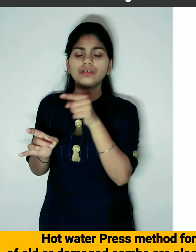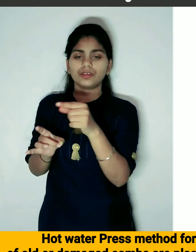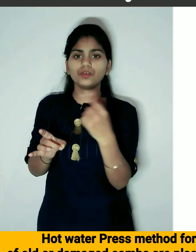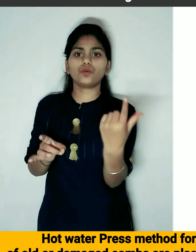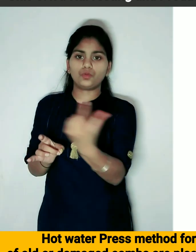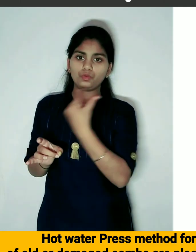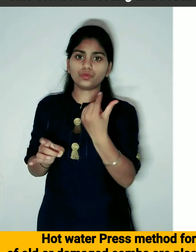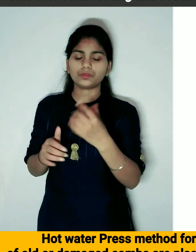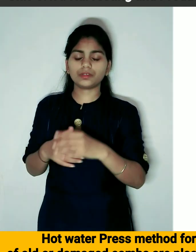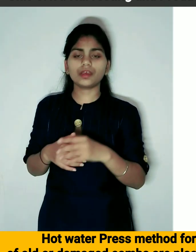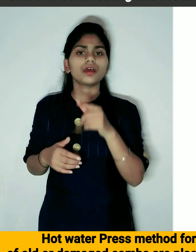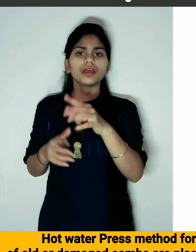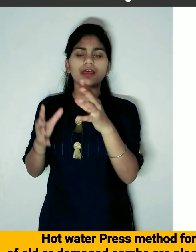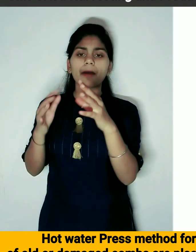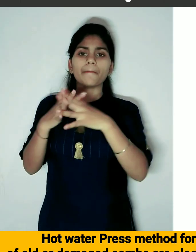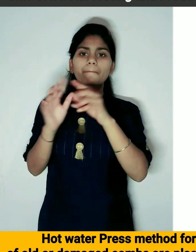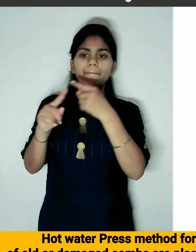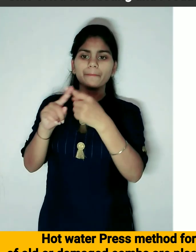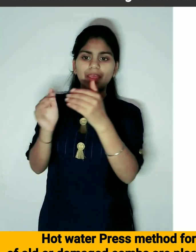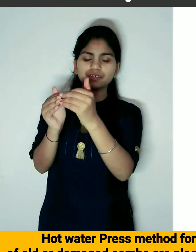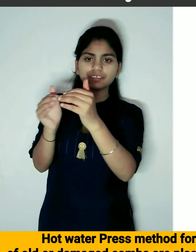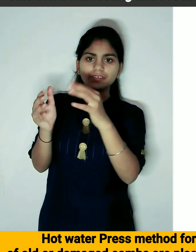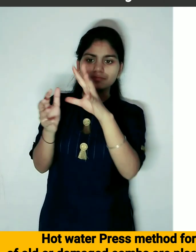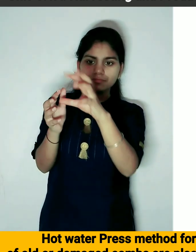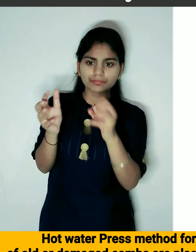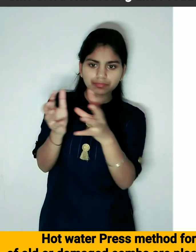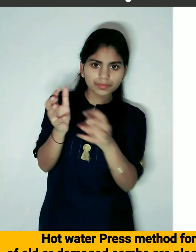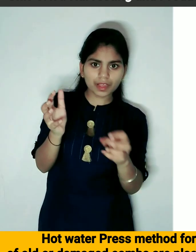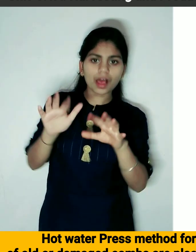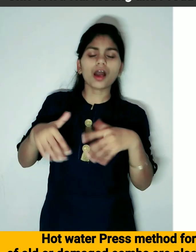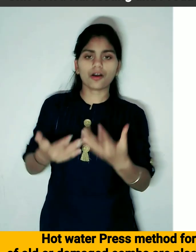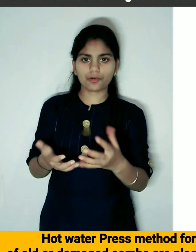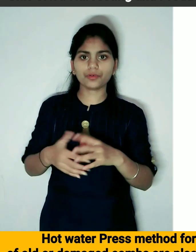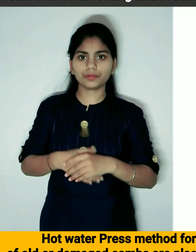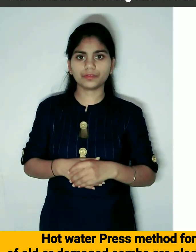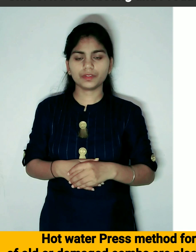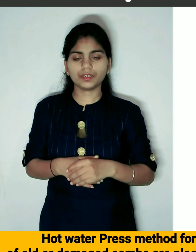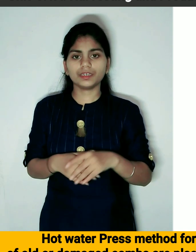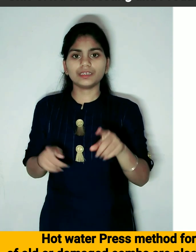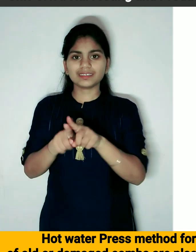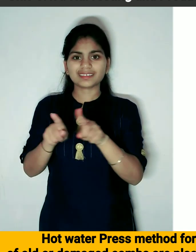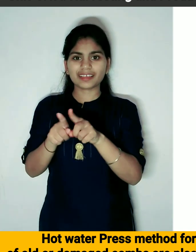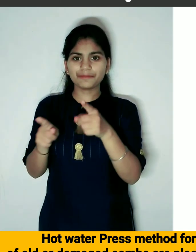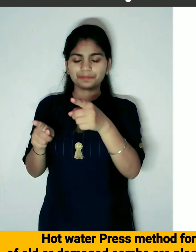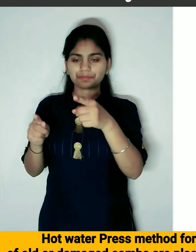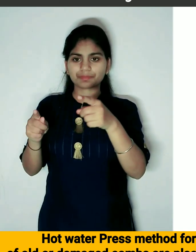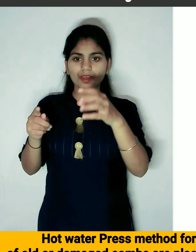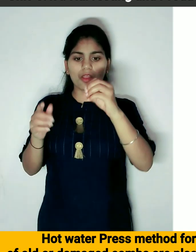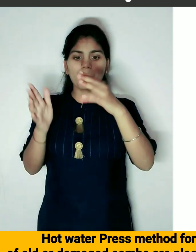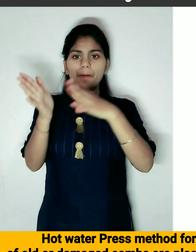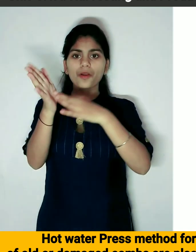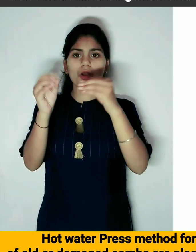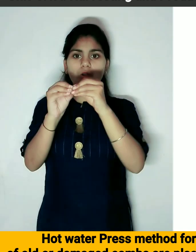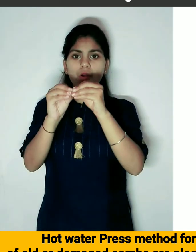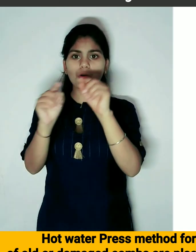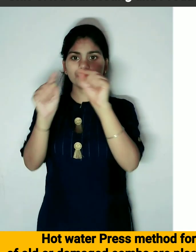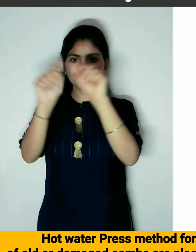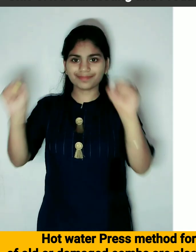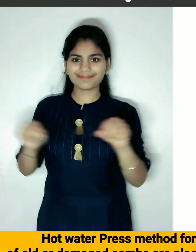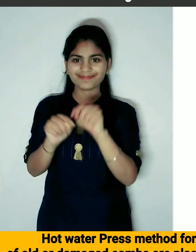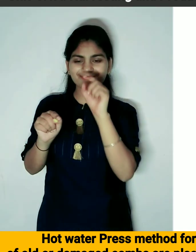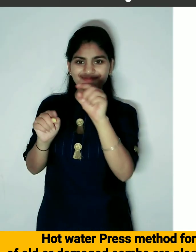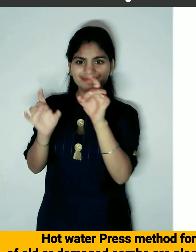coarse canvas or cheesecloth and the sides folded over and fastened